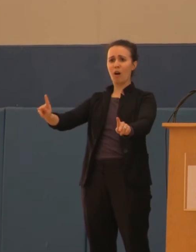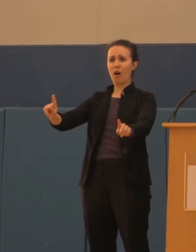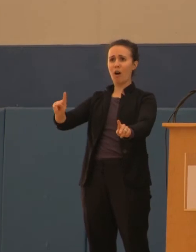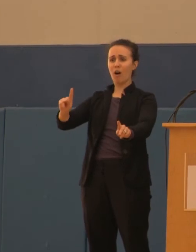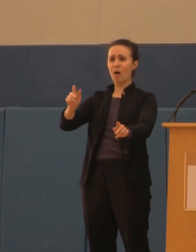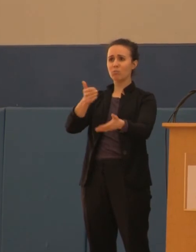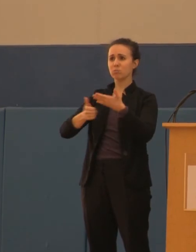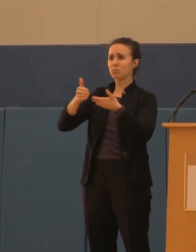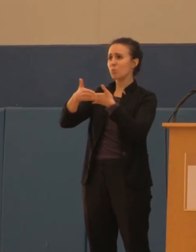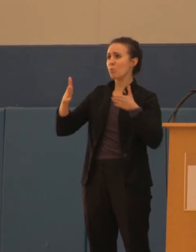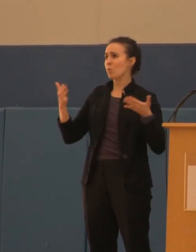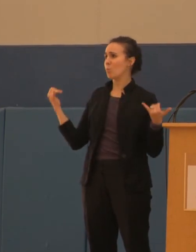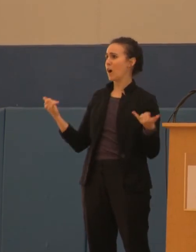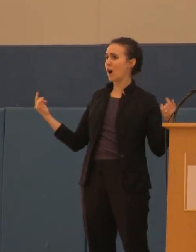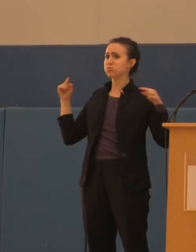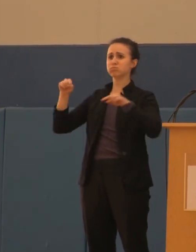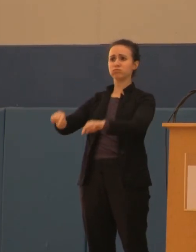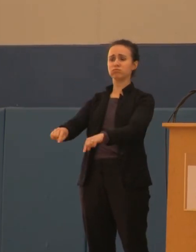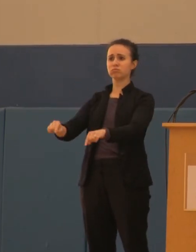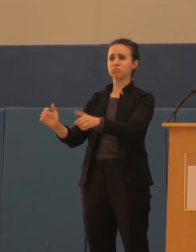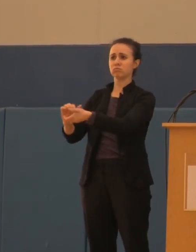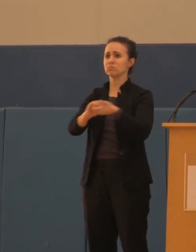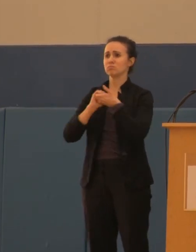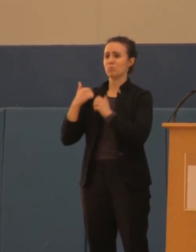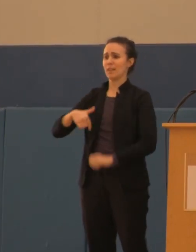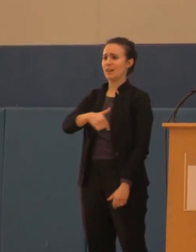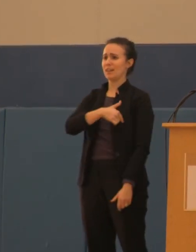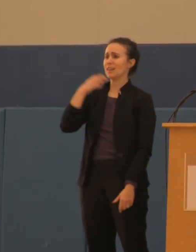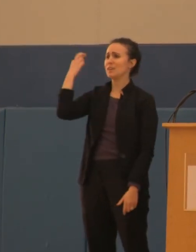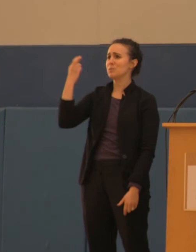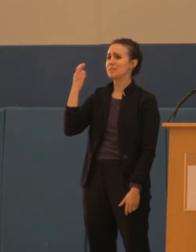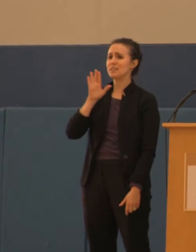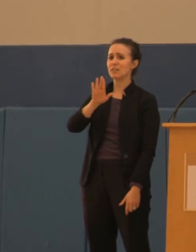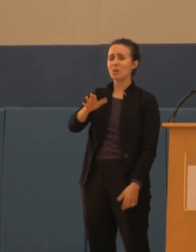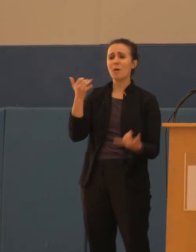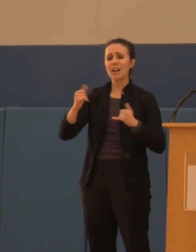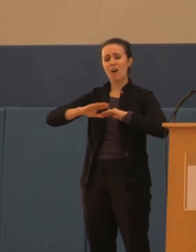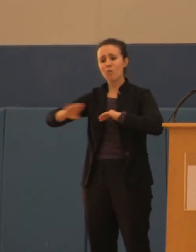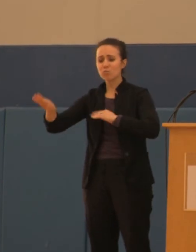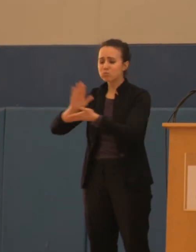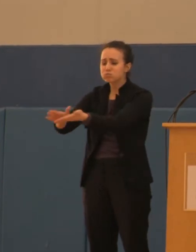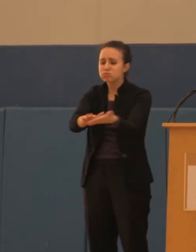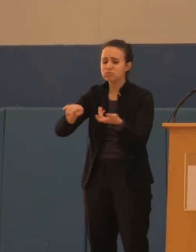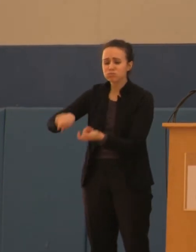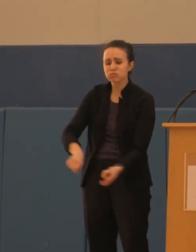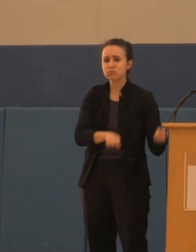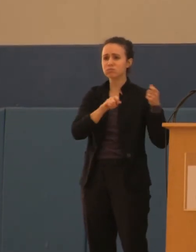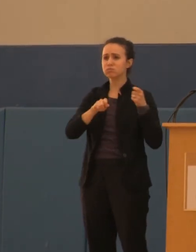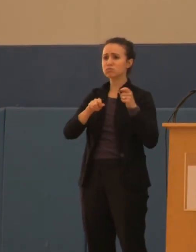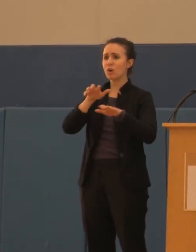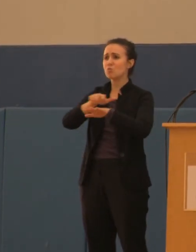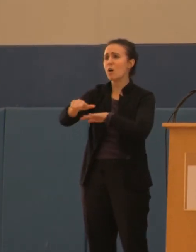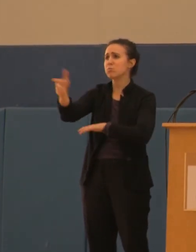room such as this, to be with us. Because they're mopping floors, they're picking